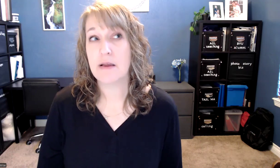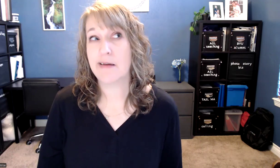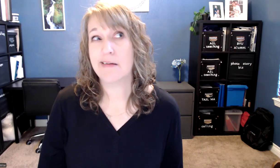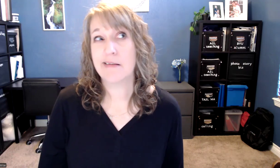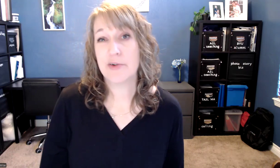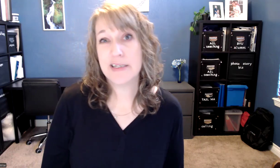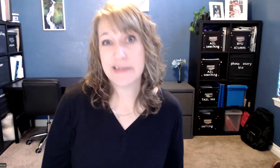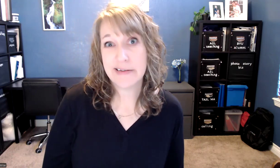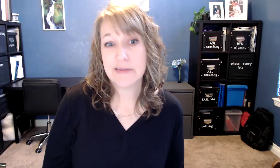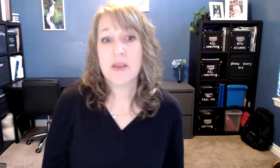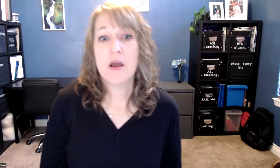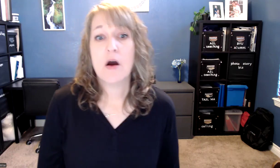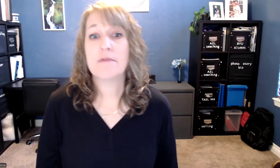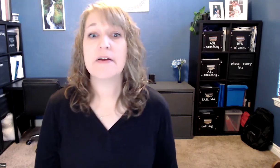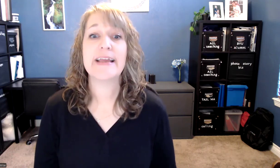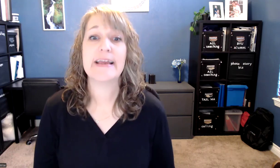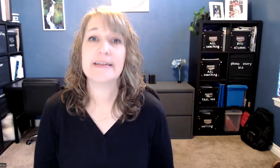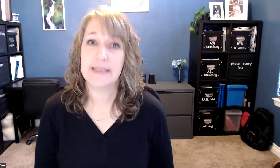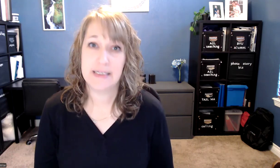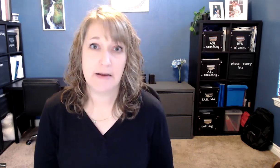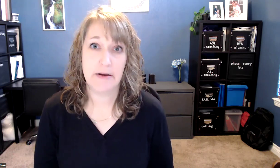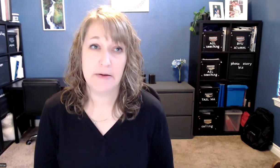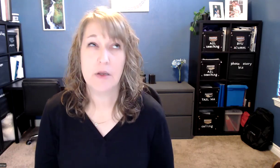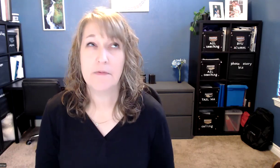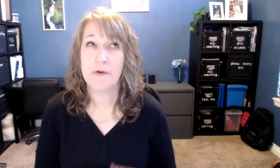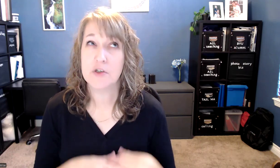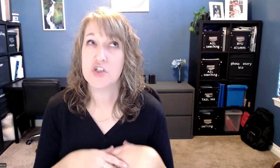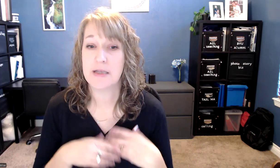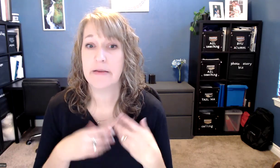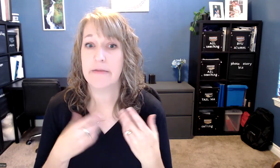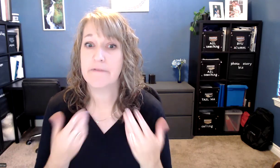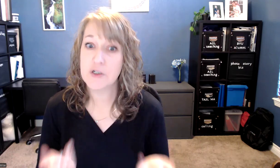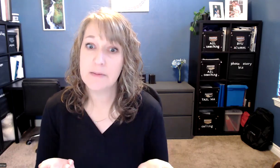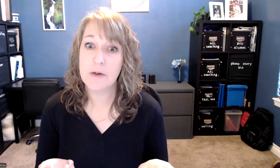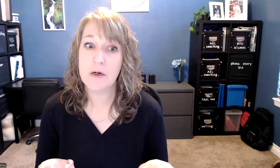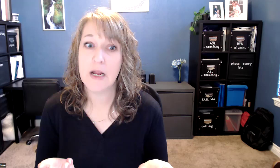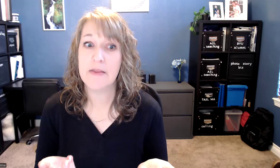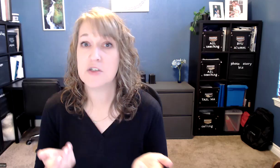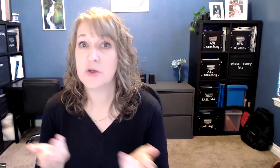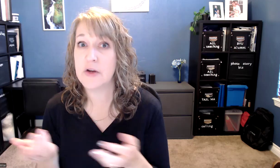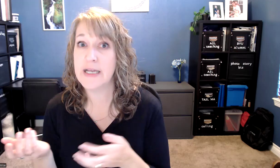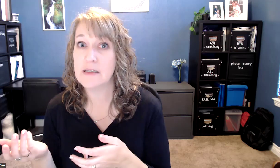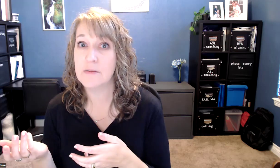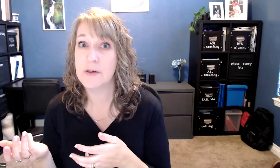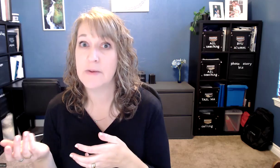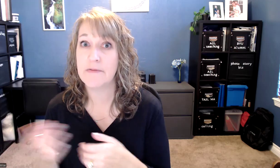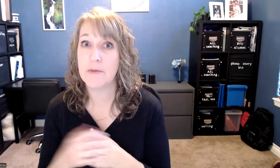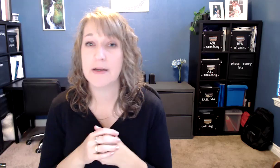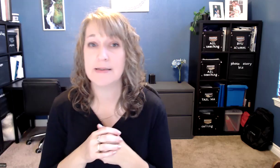like 36, are very easy to sign. You first just sign the first number, and then you scoot your hand a little bit away from your body and sign